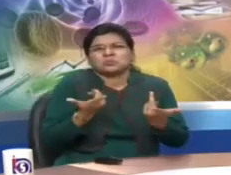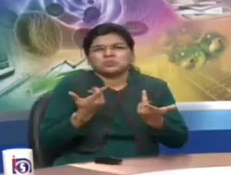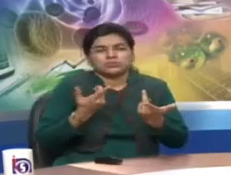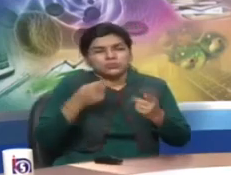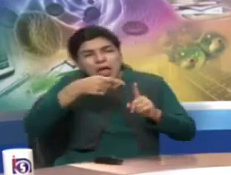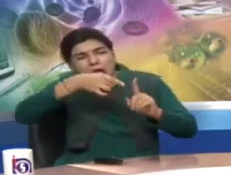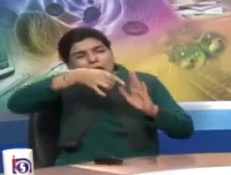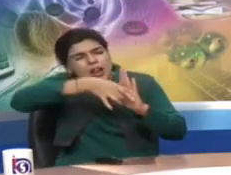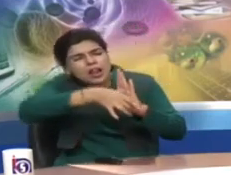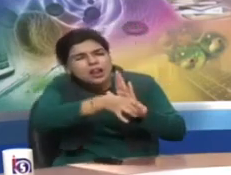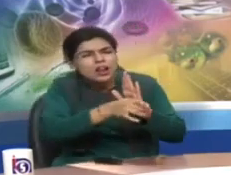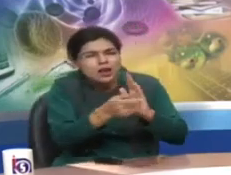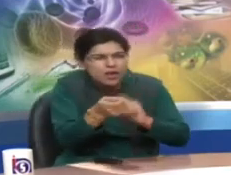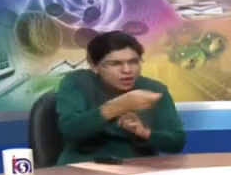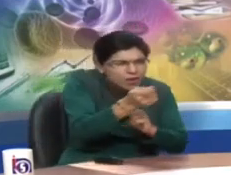we do not know how to use them.